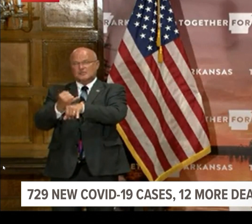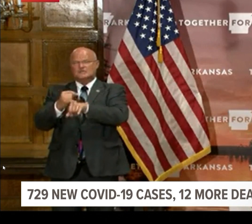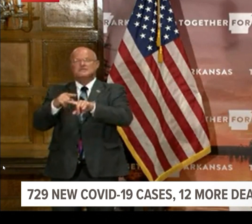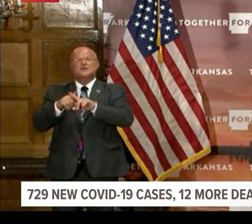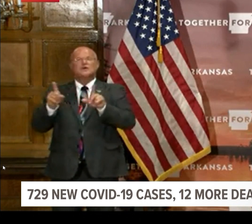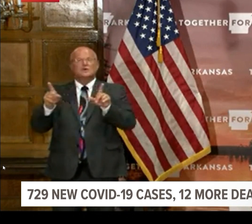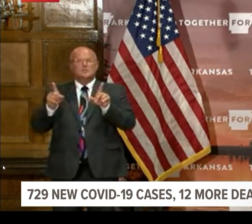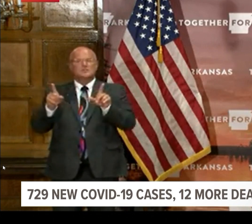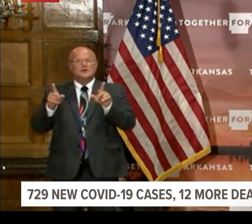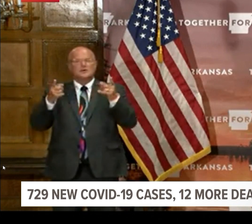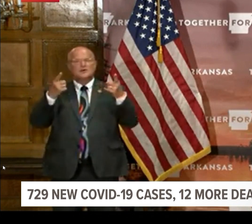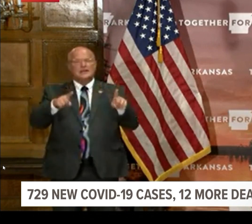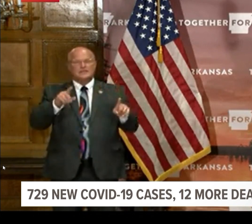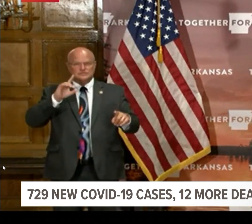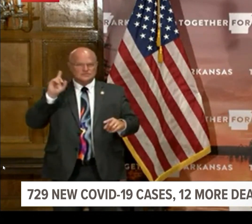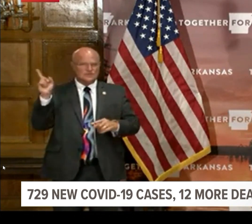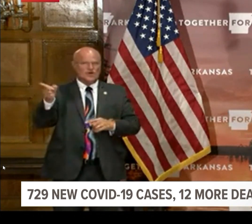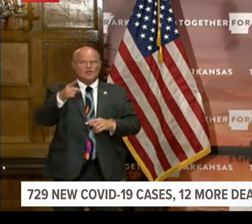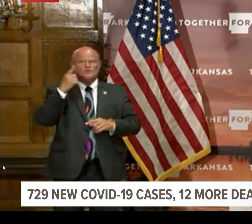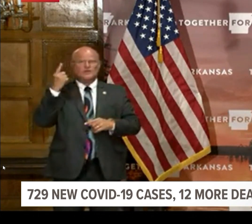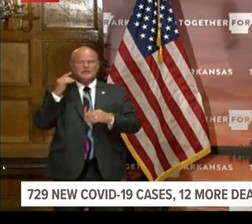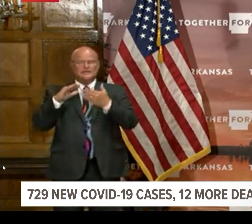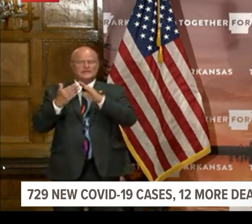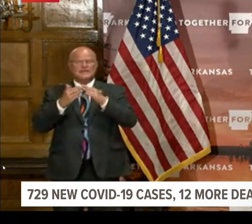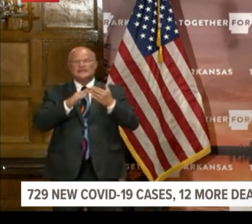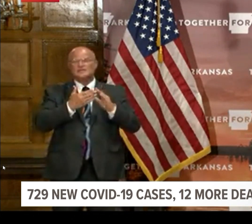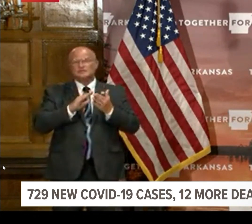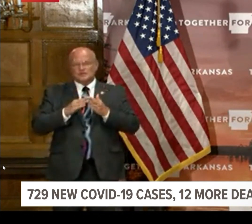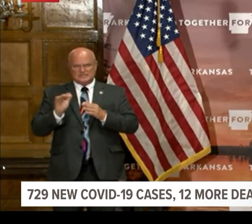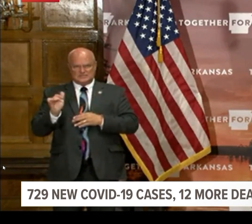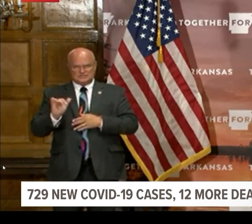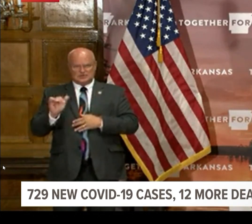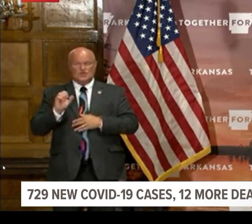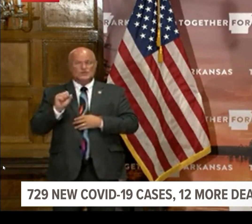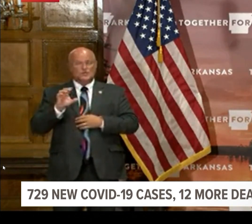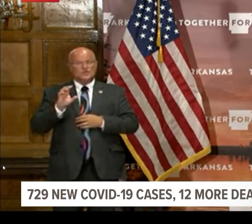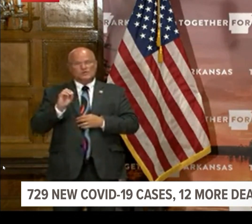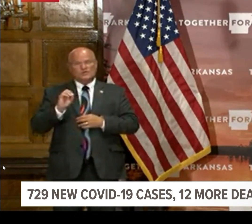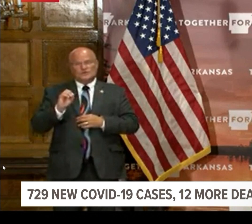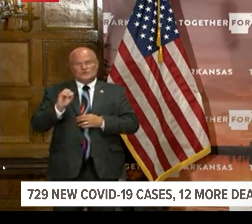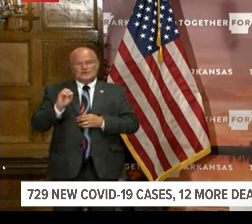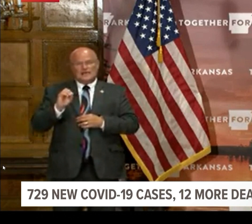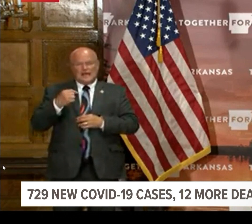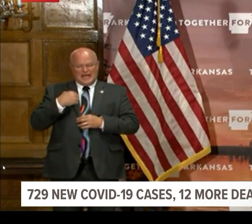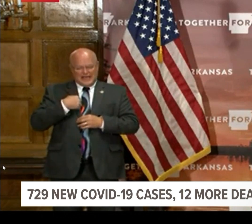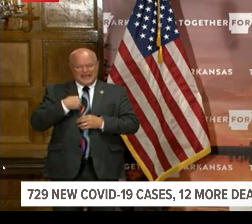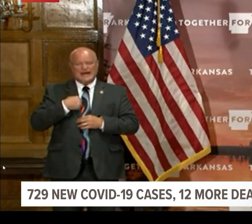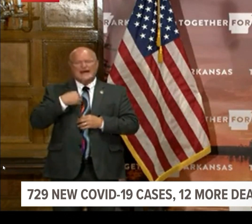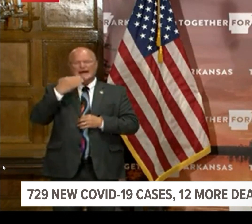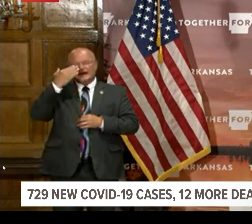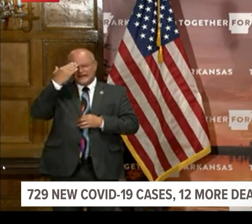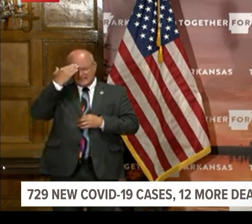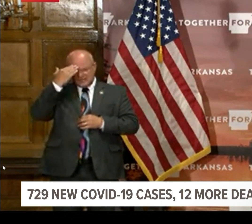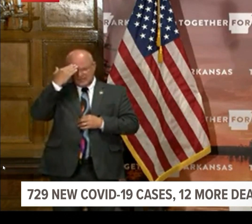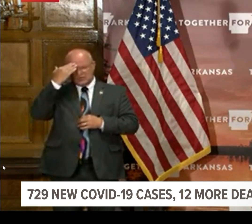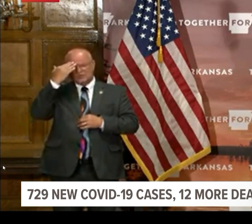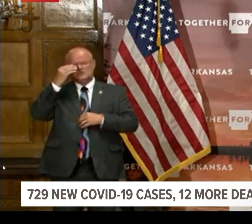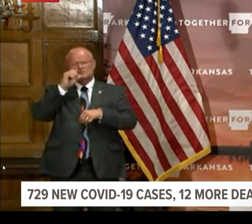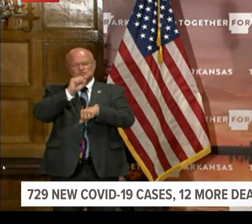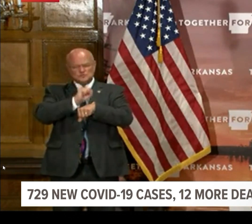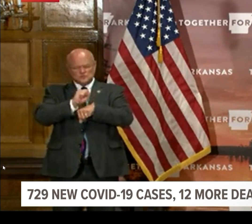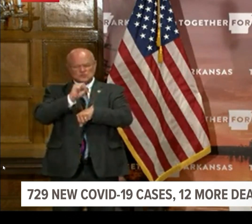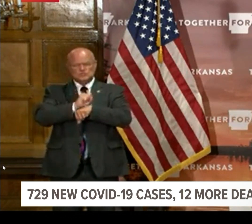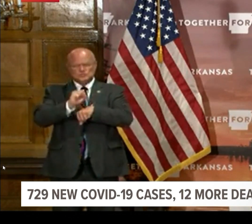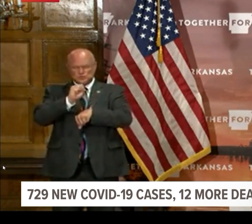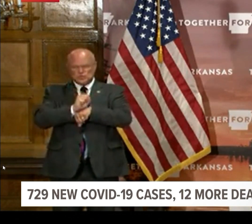also in terms of what happens off campus. And so I know they're working hard. Everybody knows what's